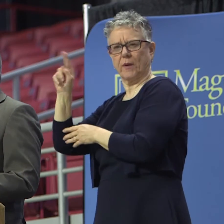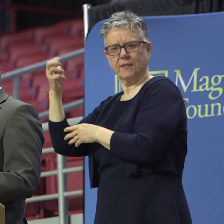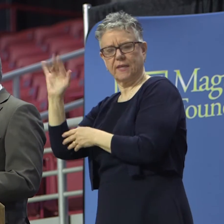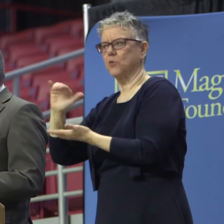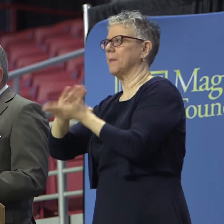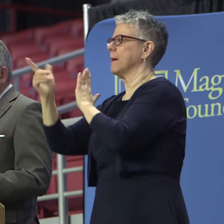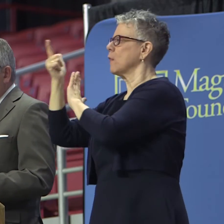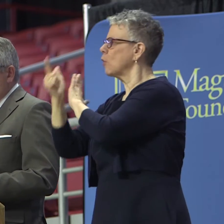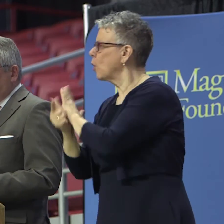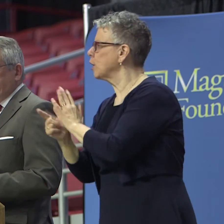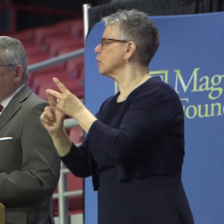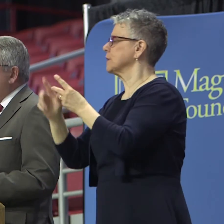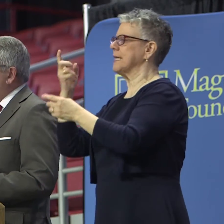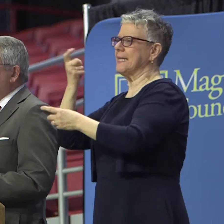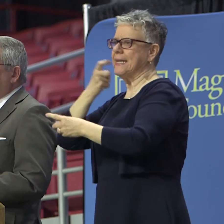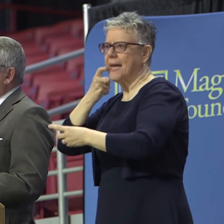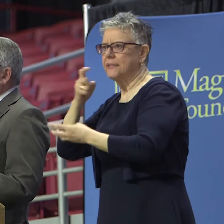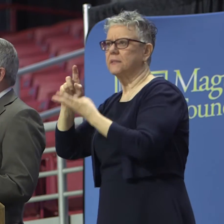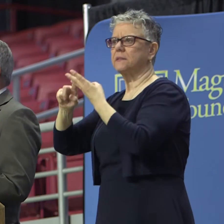attorneys, dentists,